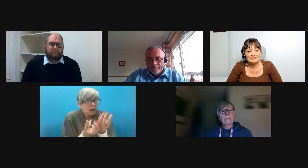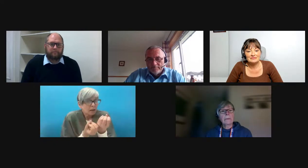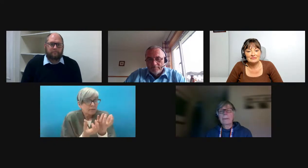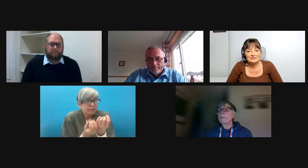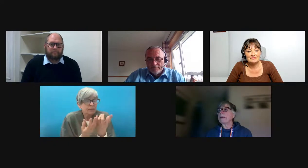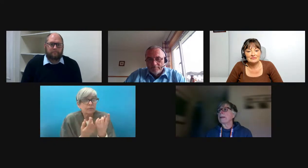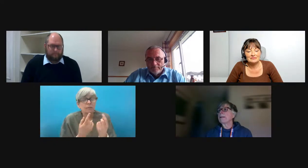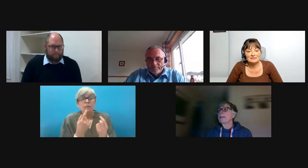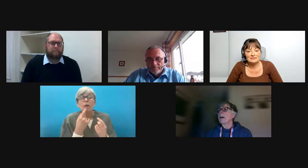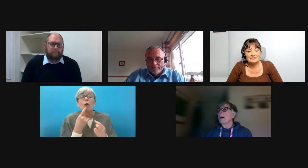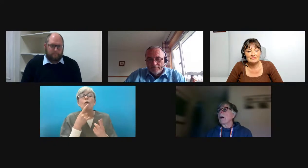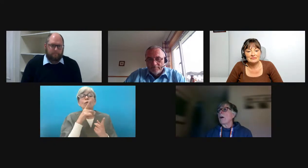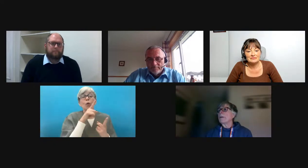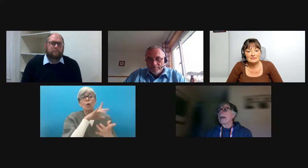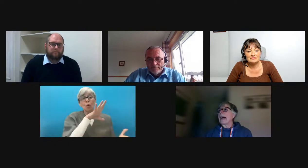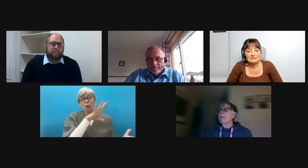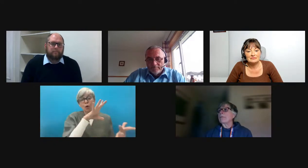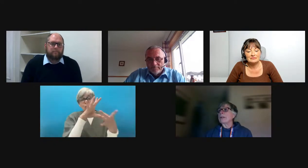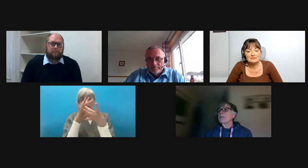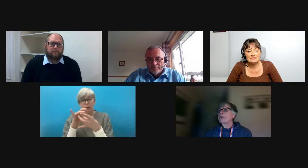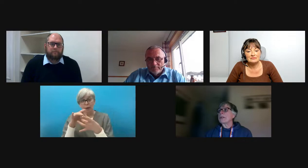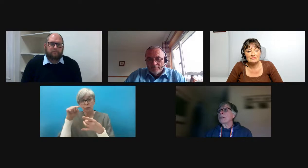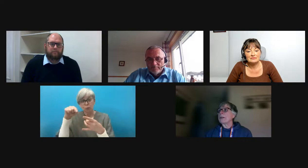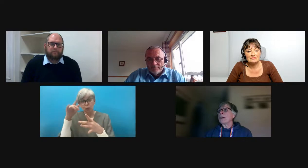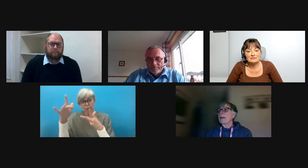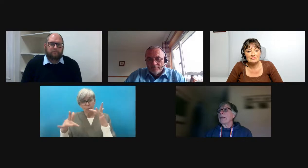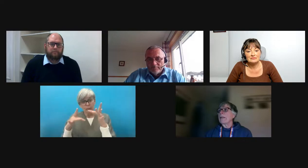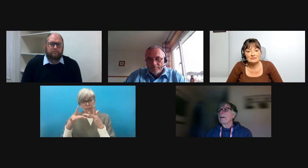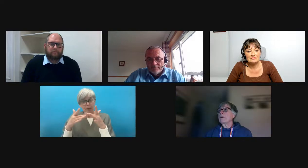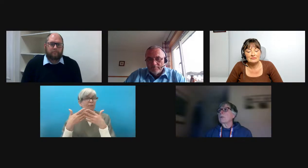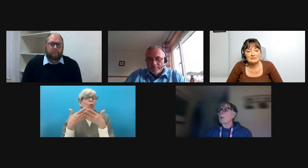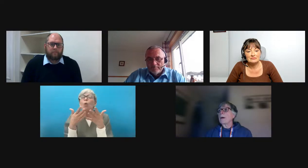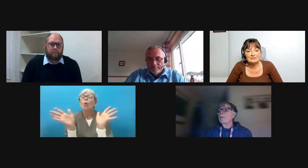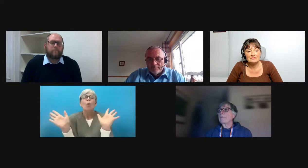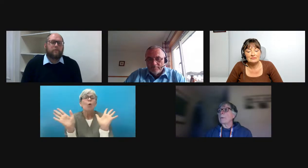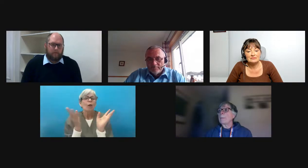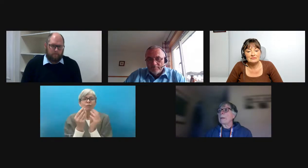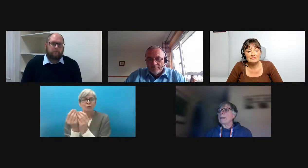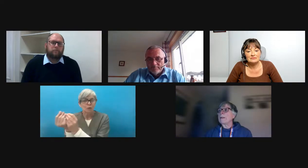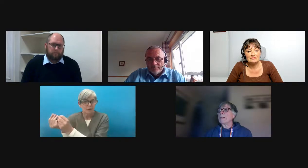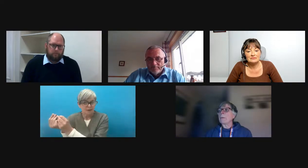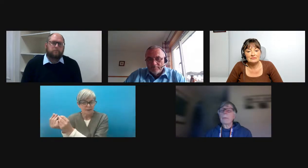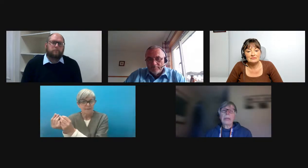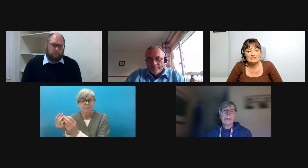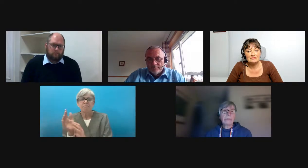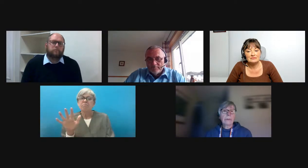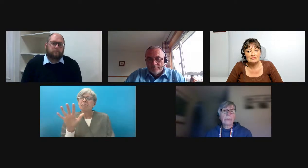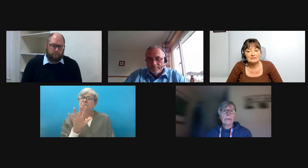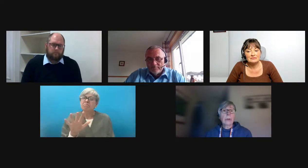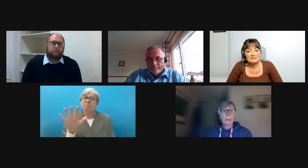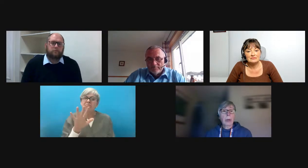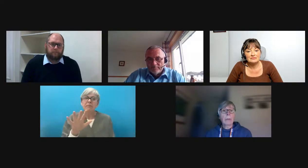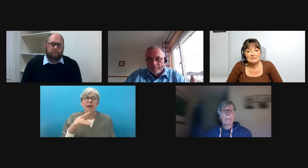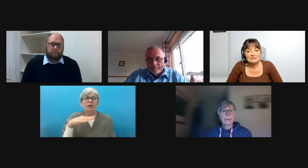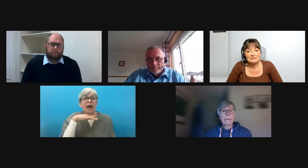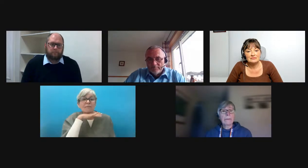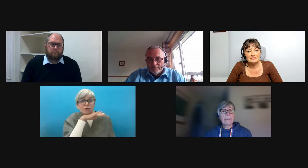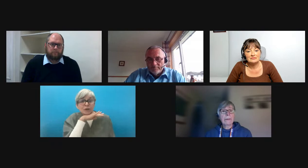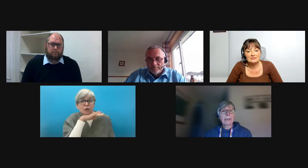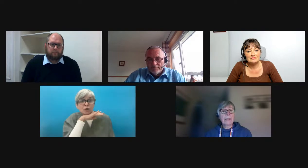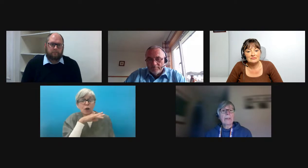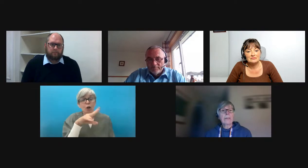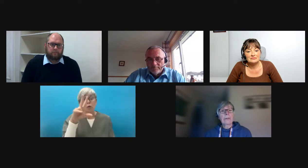resources on the website, on average, there are 12 million page views per